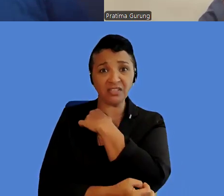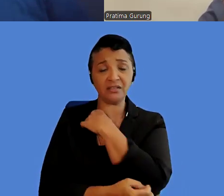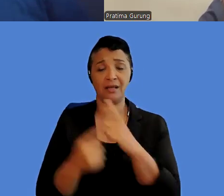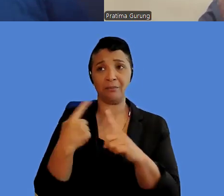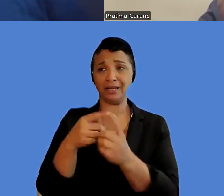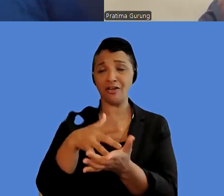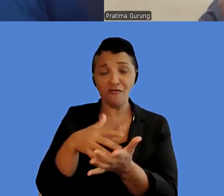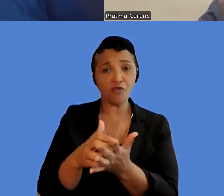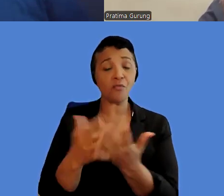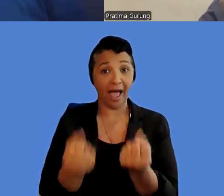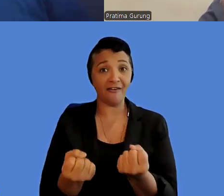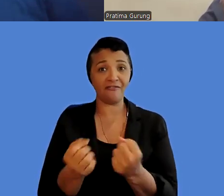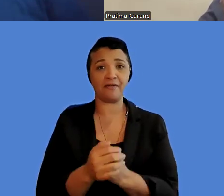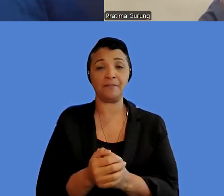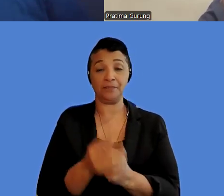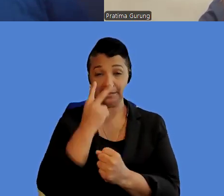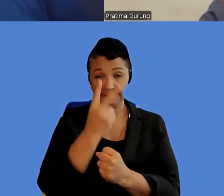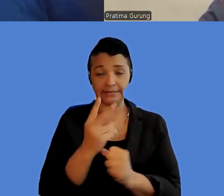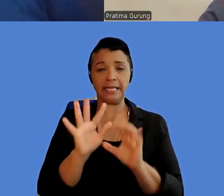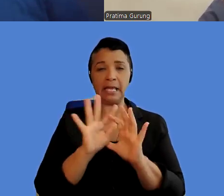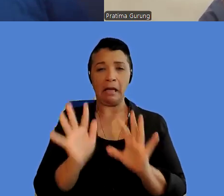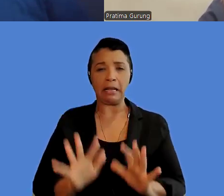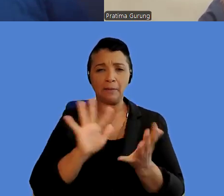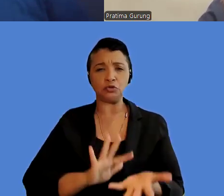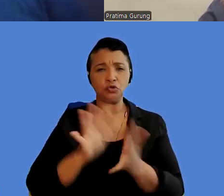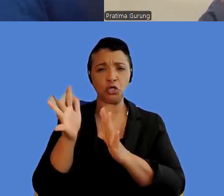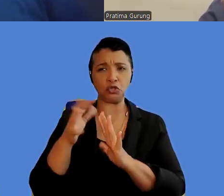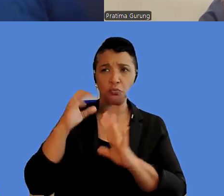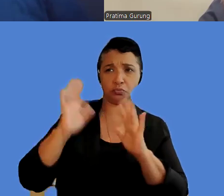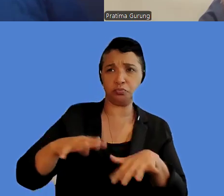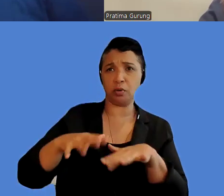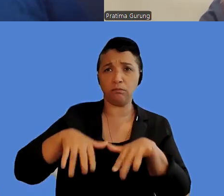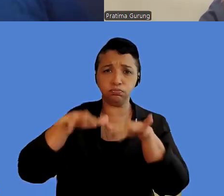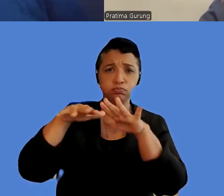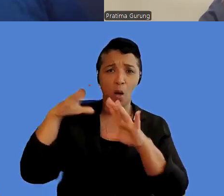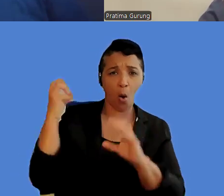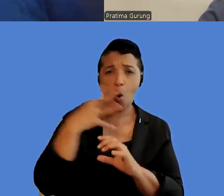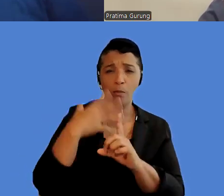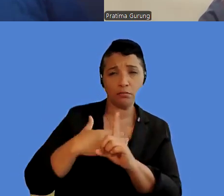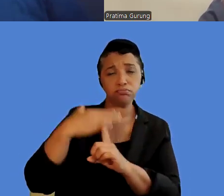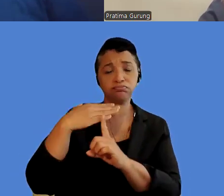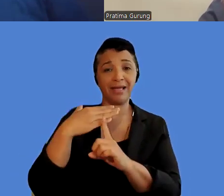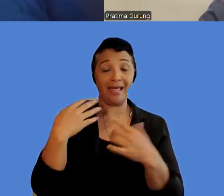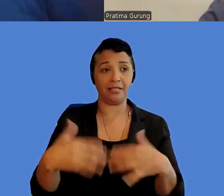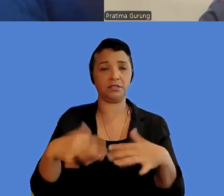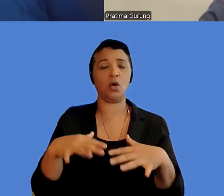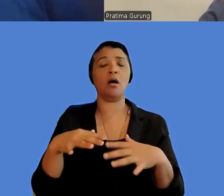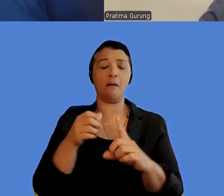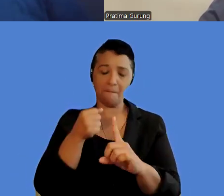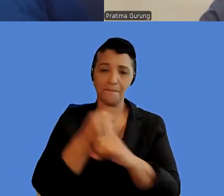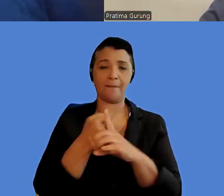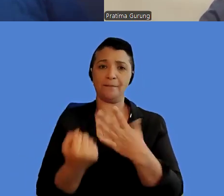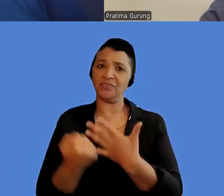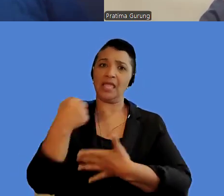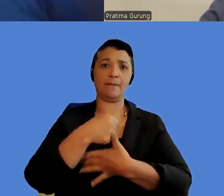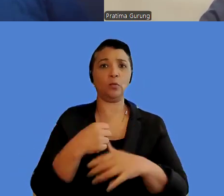vulnerability. If you look at the climate change issue, the climate crisis is one of the very pertinent issues